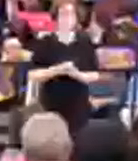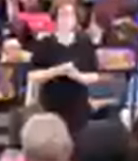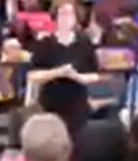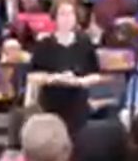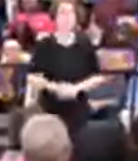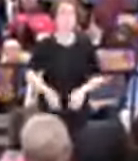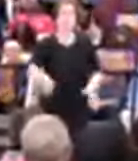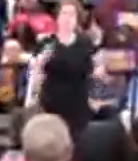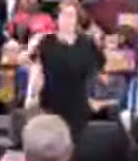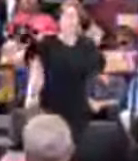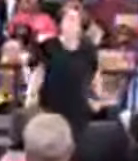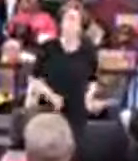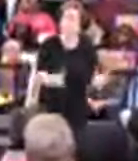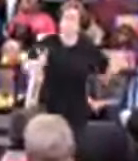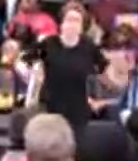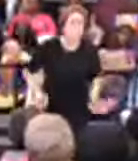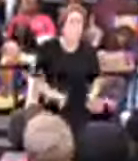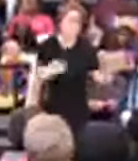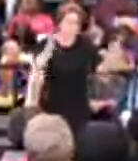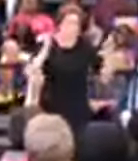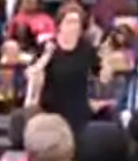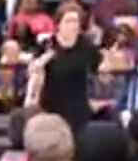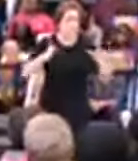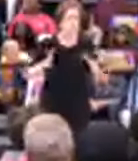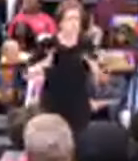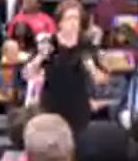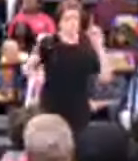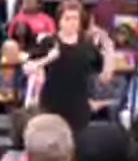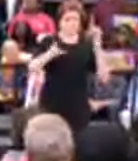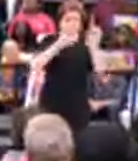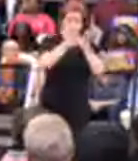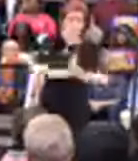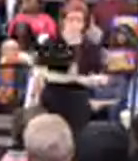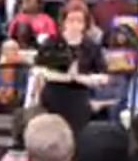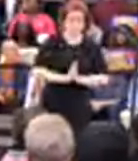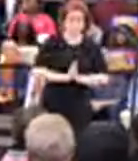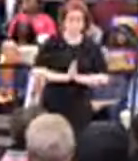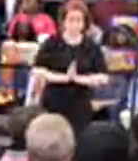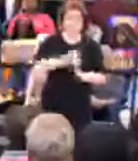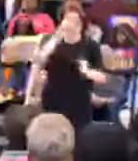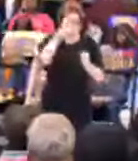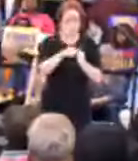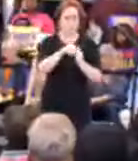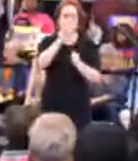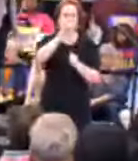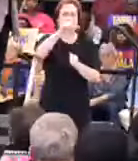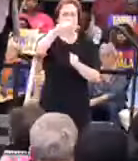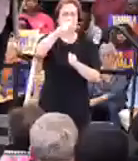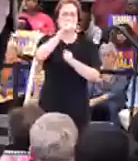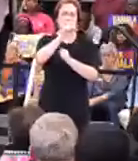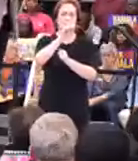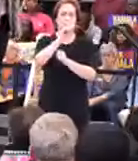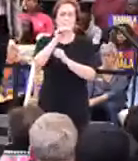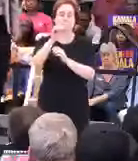hate. You know, people ask me after that massacre, in El Paso, they said, well, do you think he's